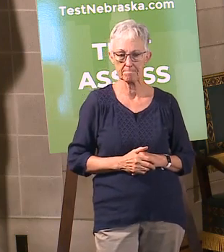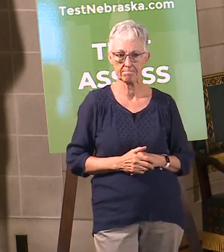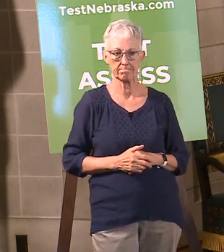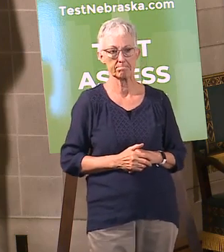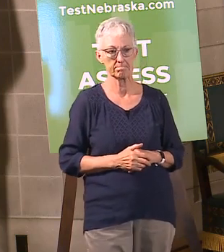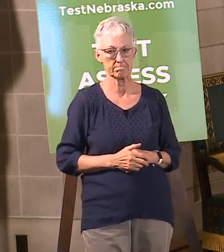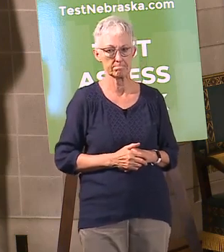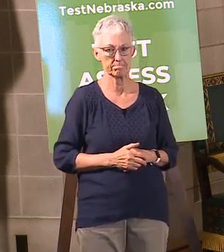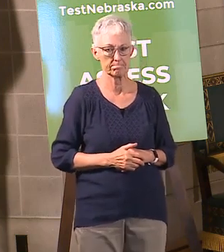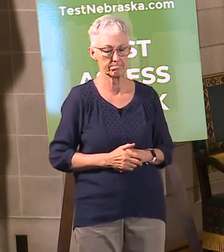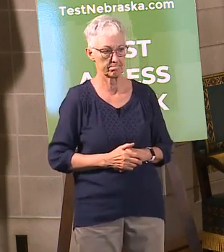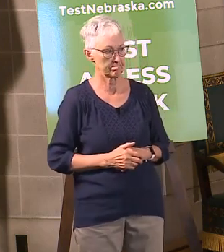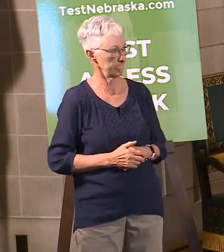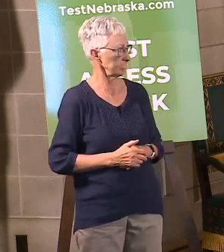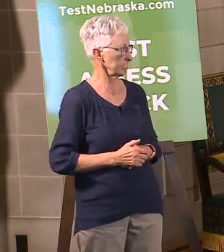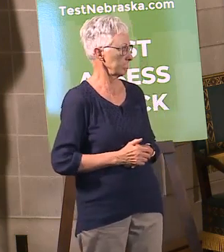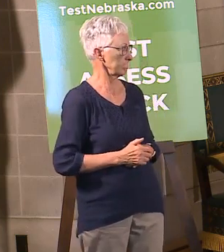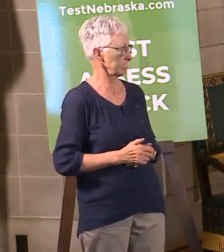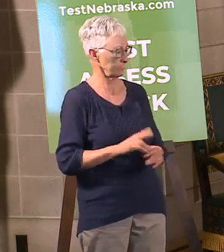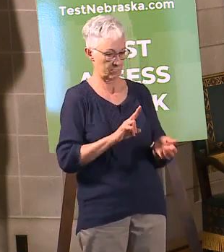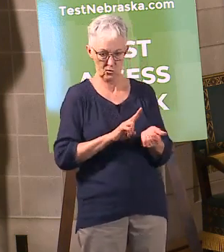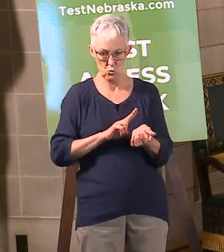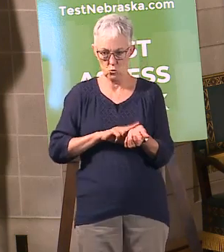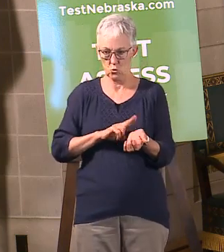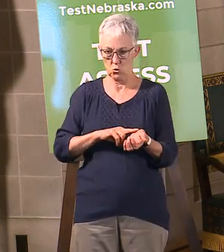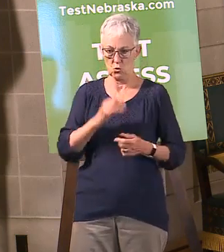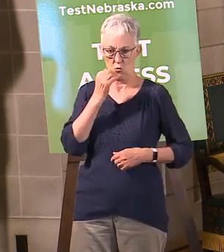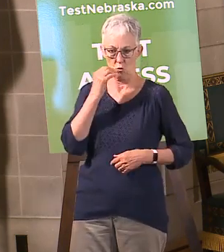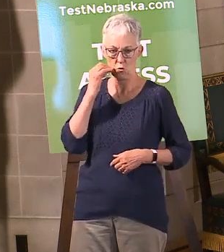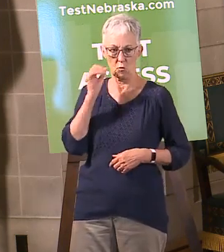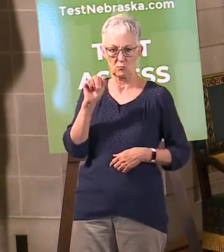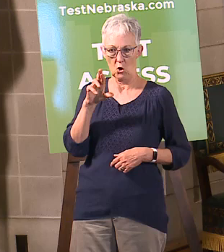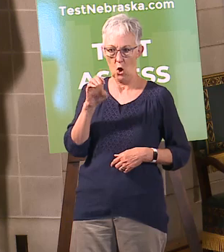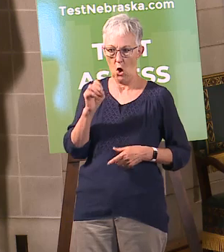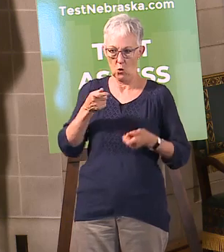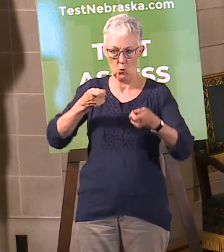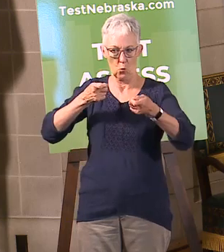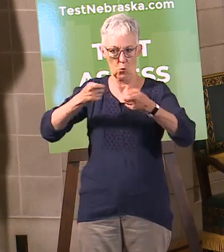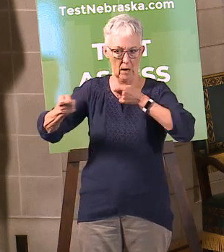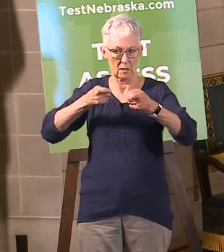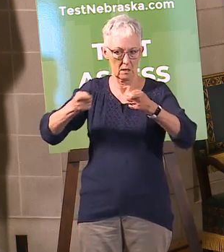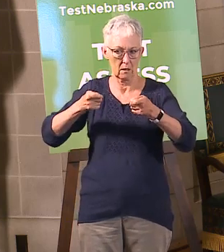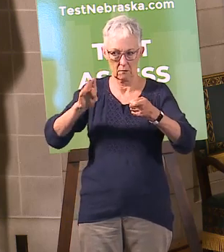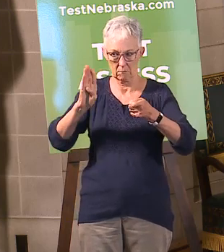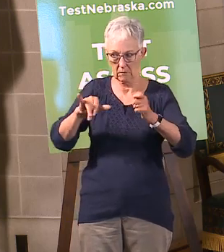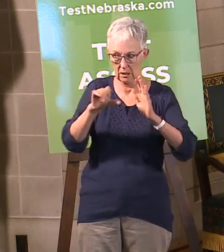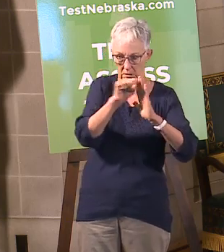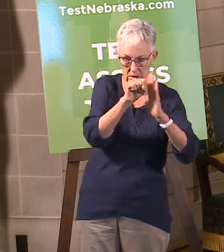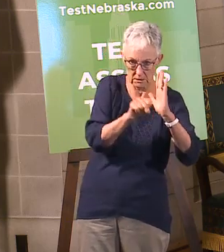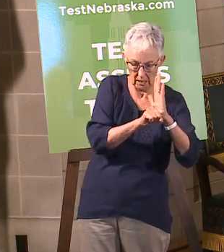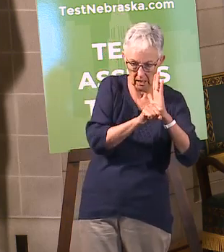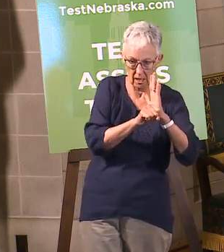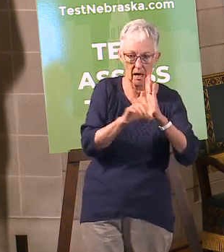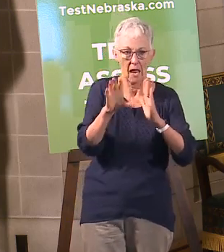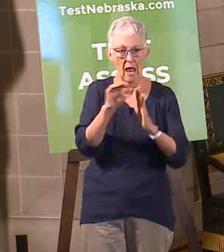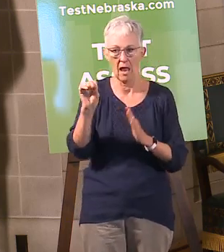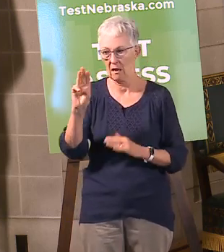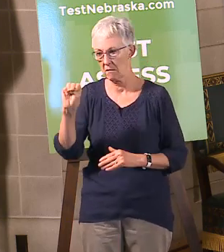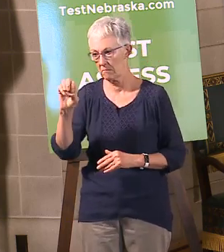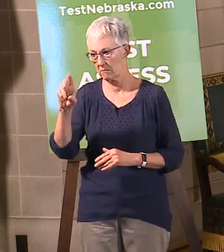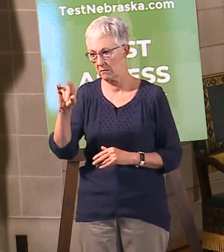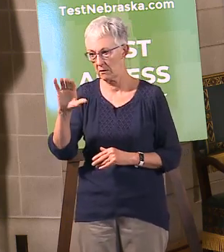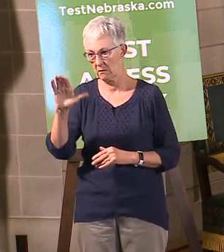Nursing homes are regulated by the state as well as by the Centers for Medicaid and Medicare and Medicaid